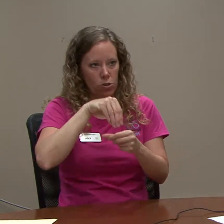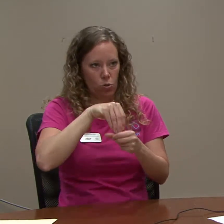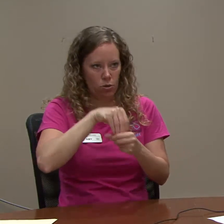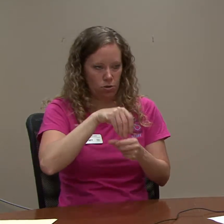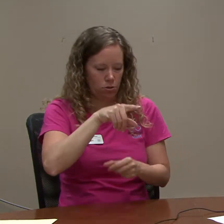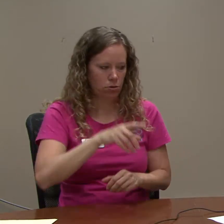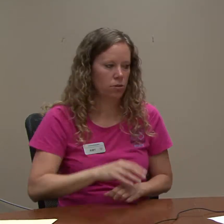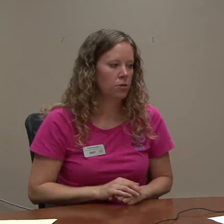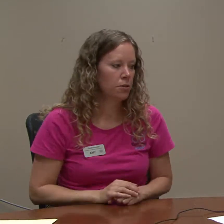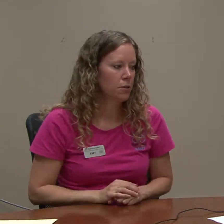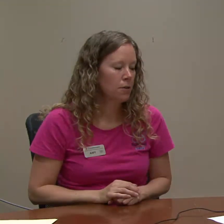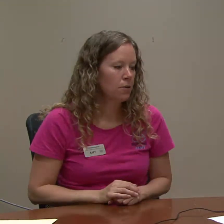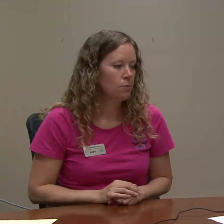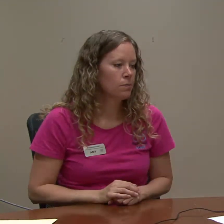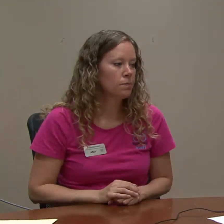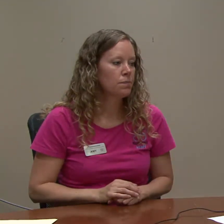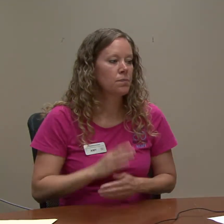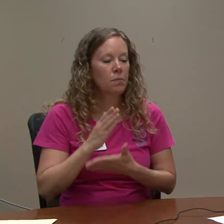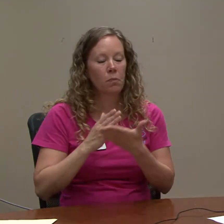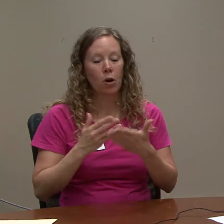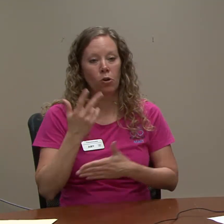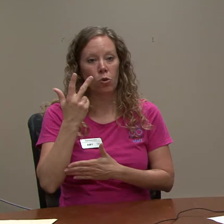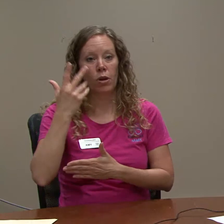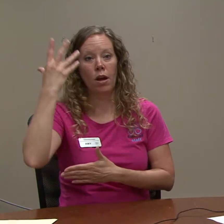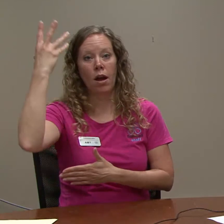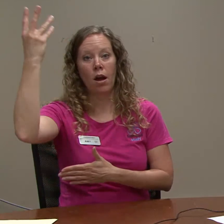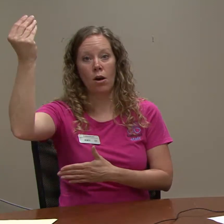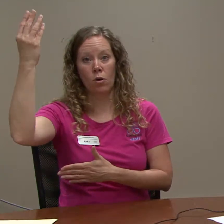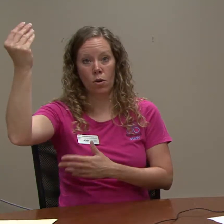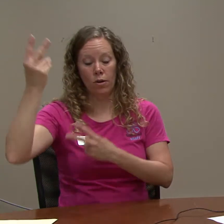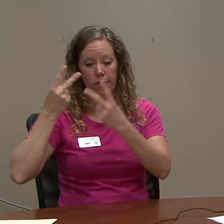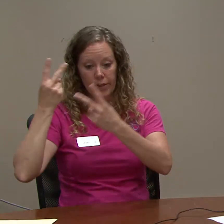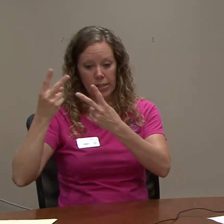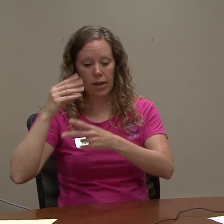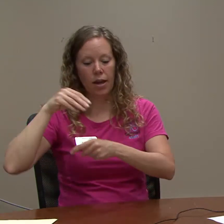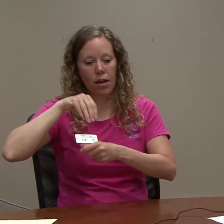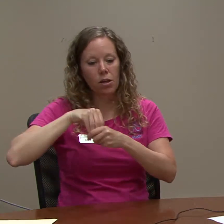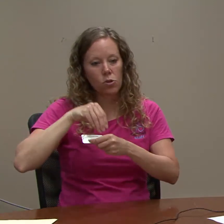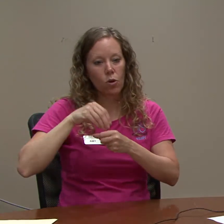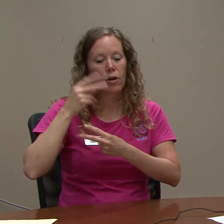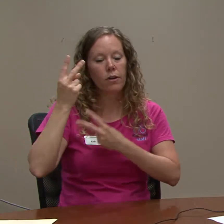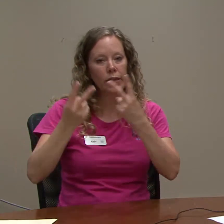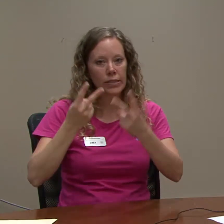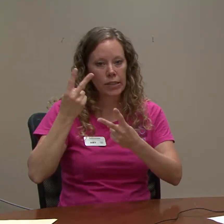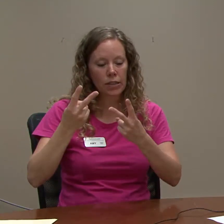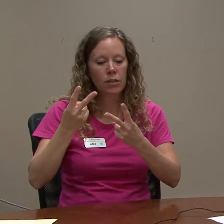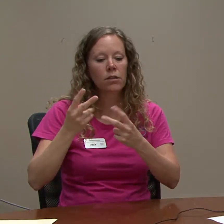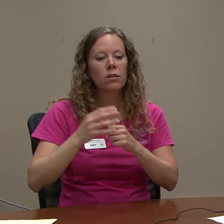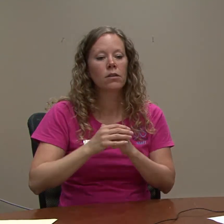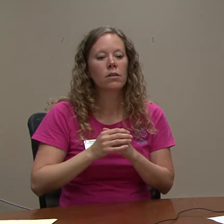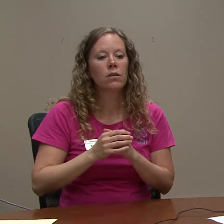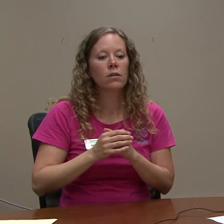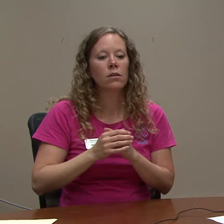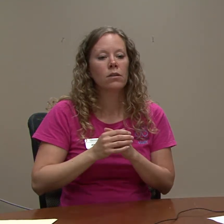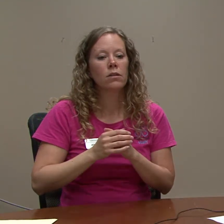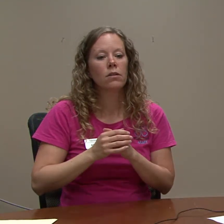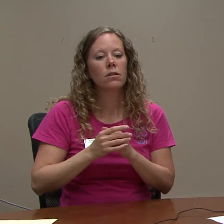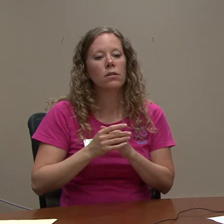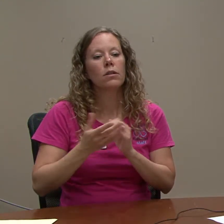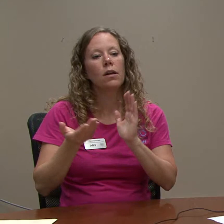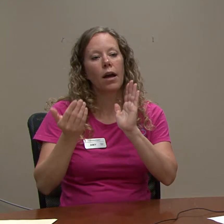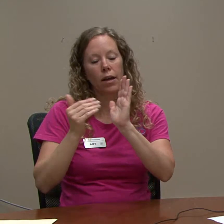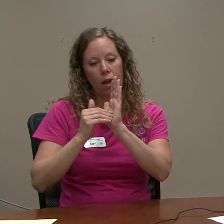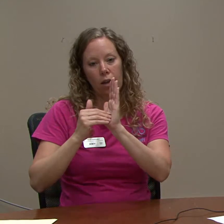For indoor, yes. Phase 3, outdoor visiting and indoor visiting expanded. And this will happen a maximum of